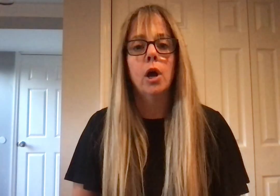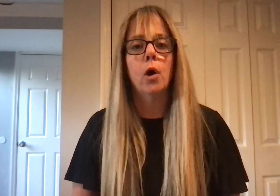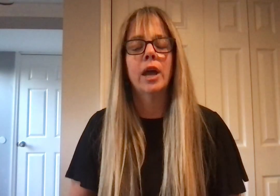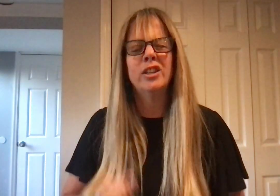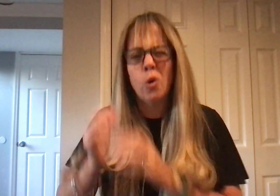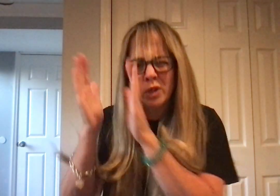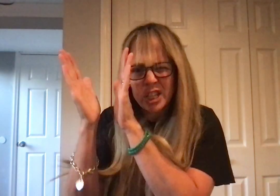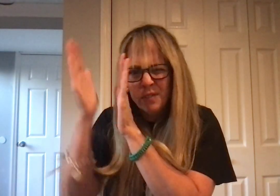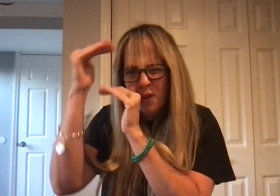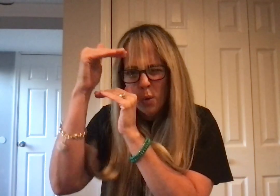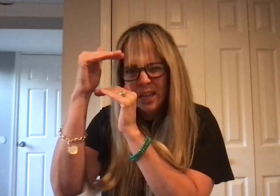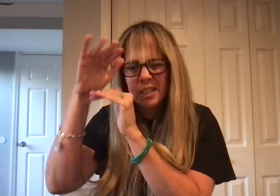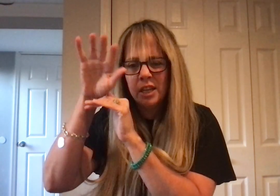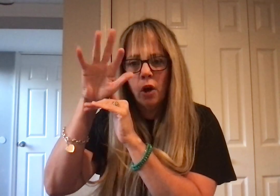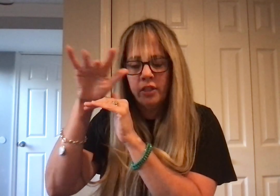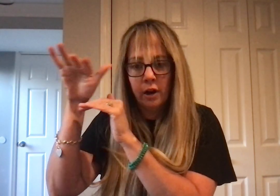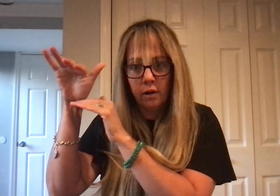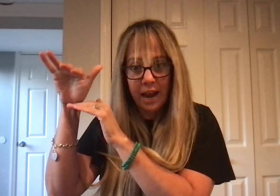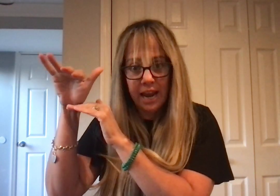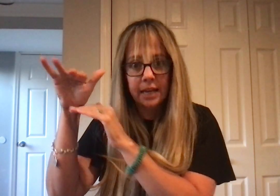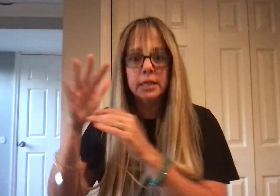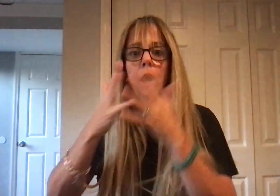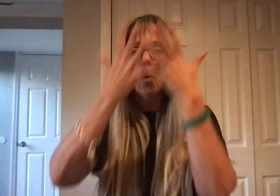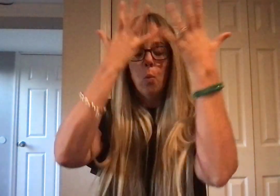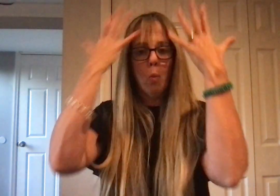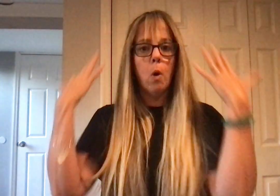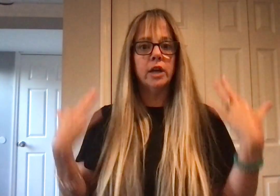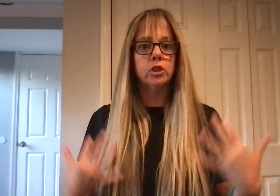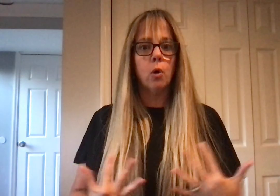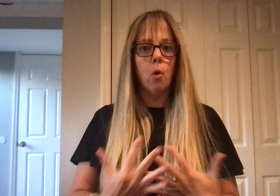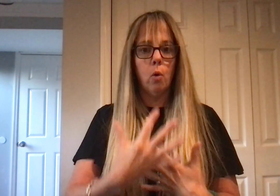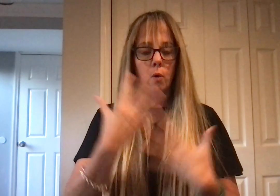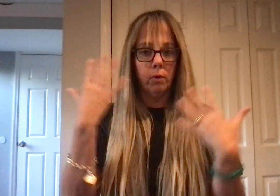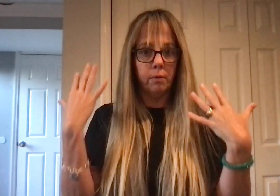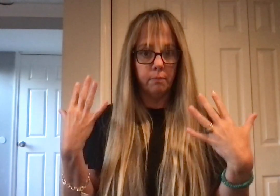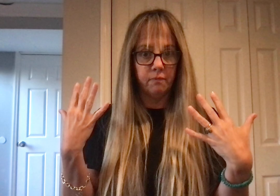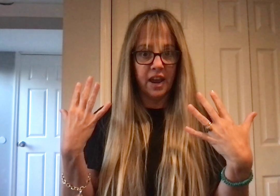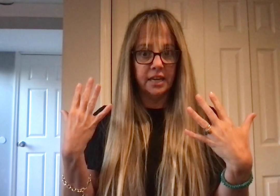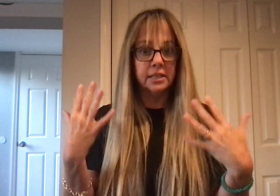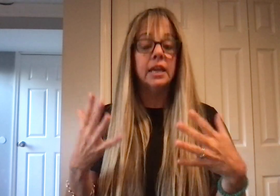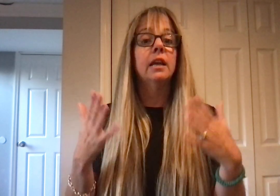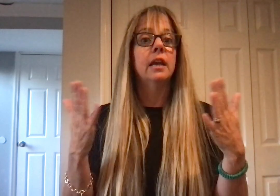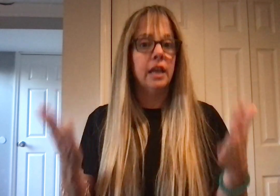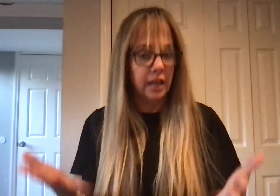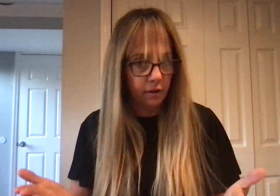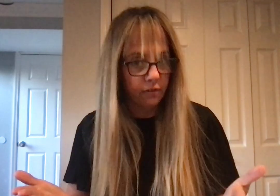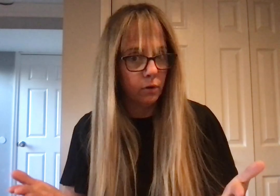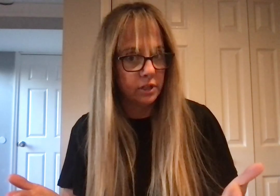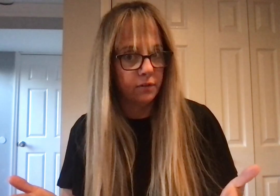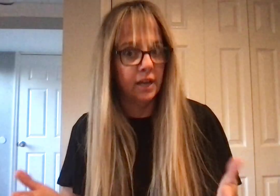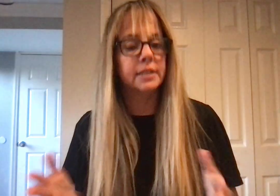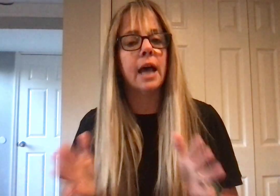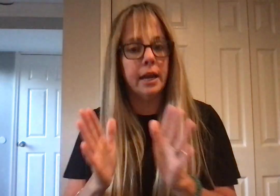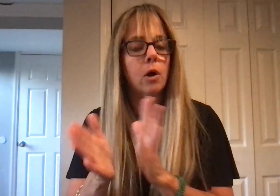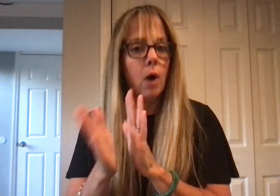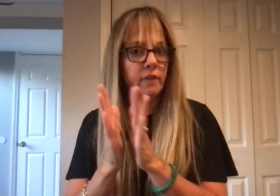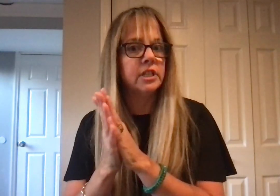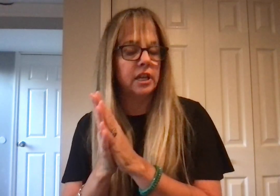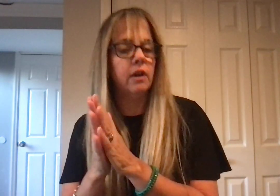Okay, don't just focus in on their hand. Watch the whole face if there's a face. I know obviously a lot